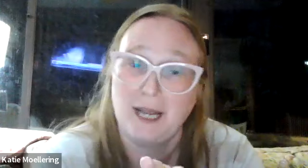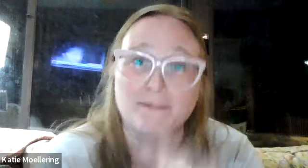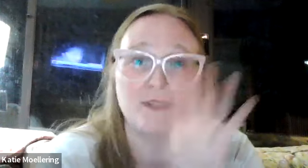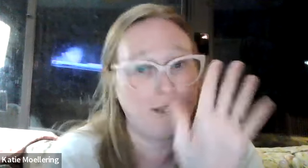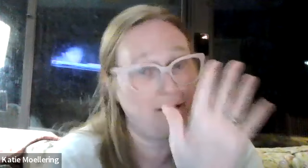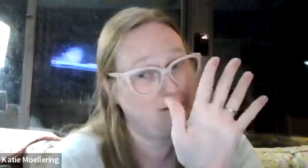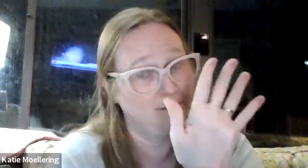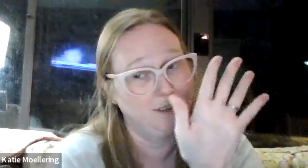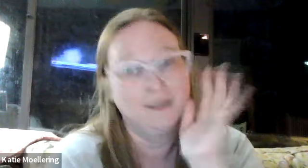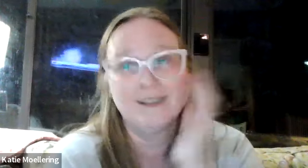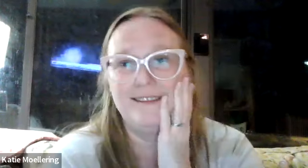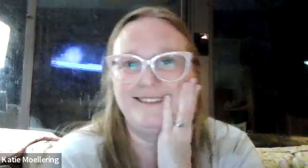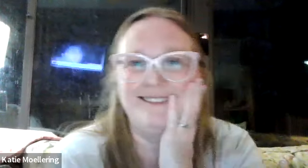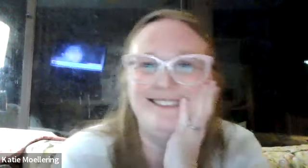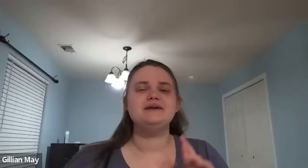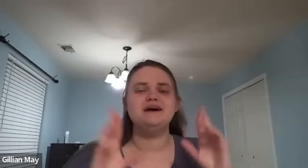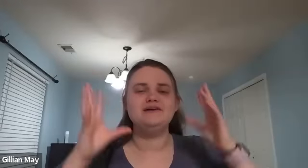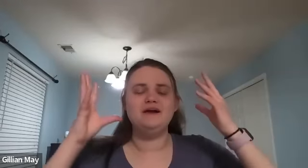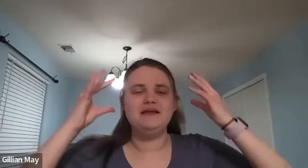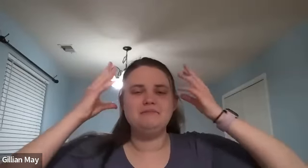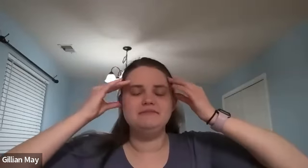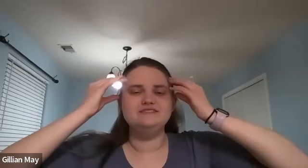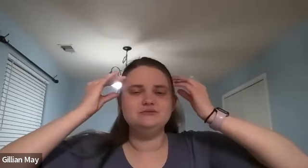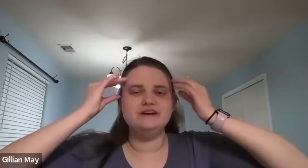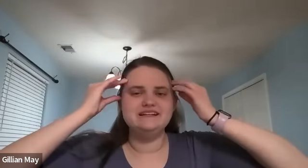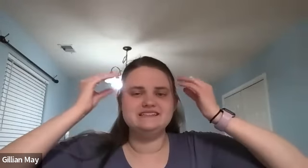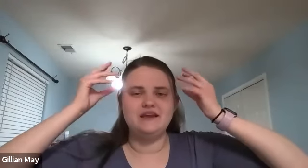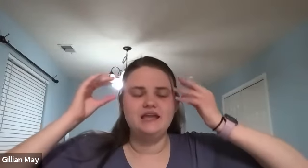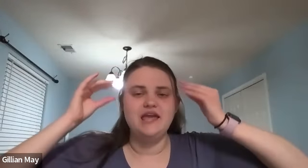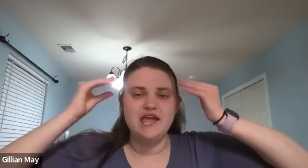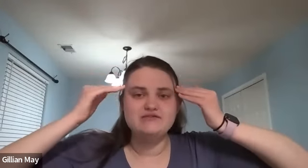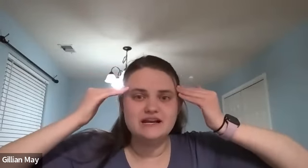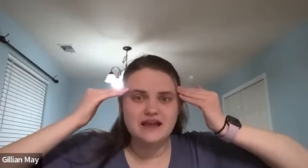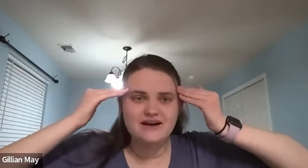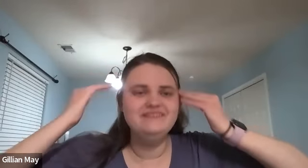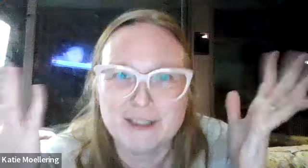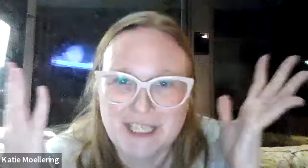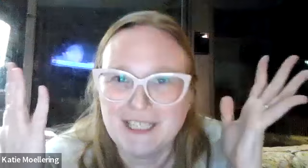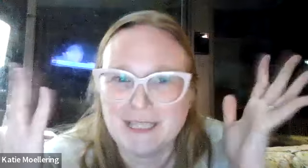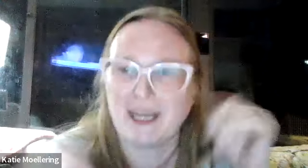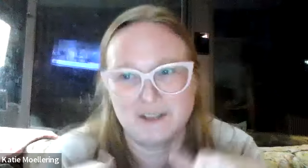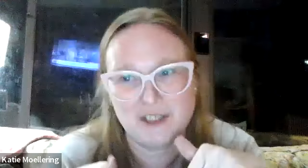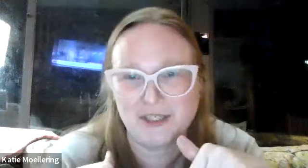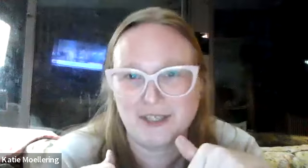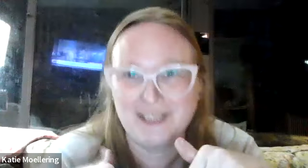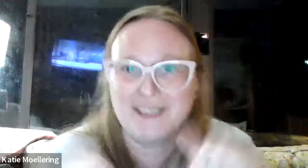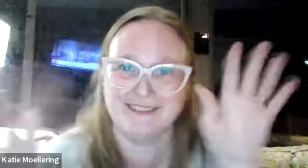time. So You're like my like mental brain is like, I I can't need to go put my curlers in and my house shoes on.